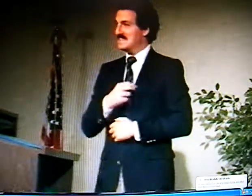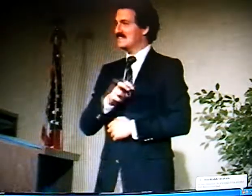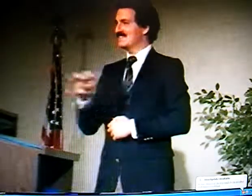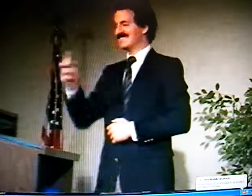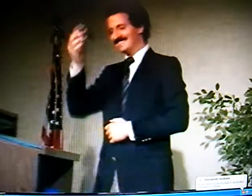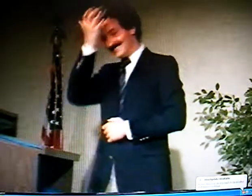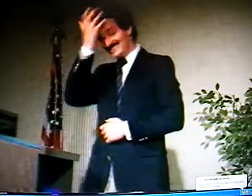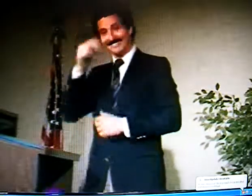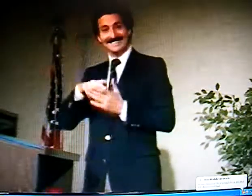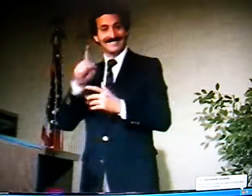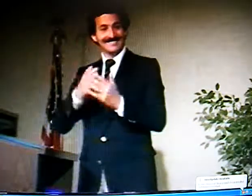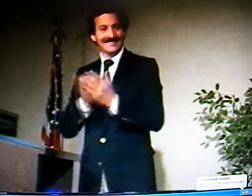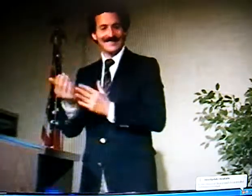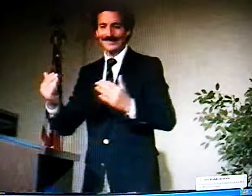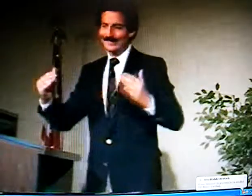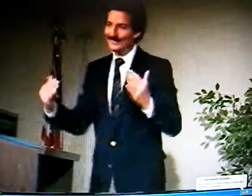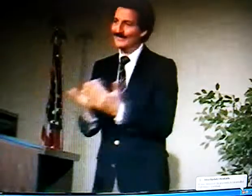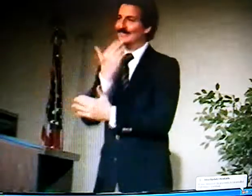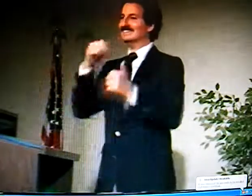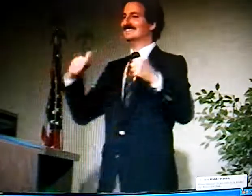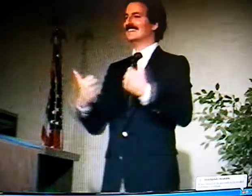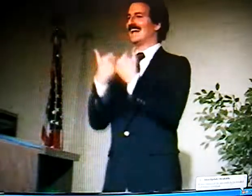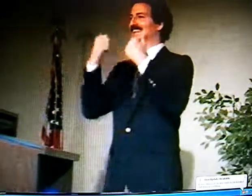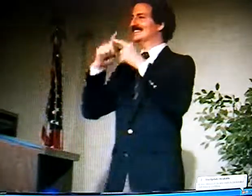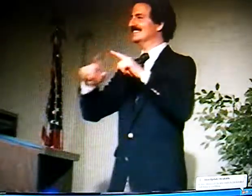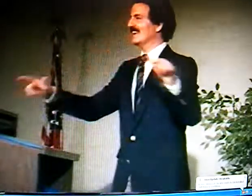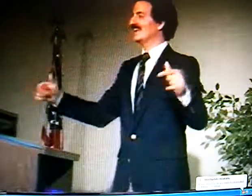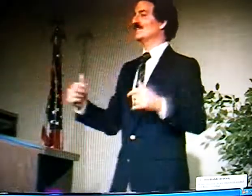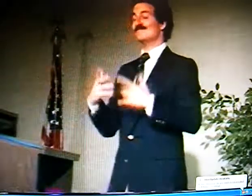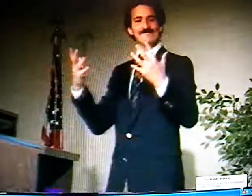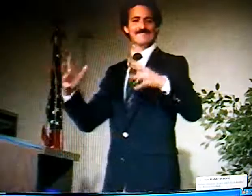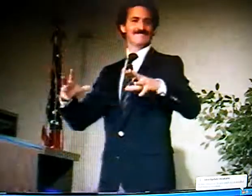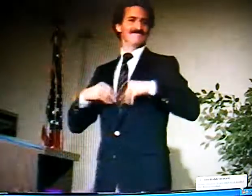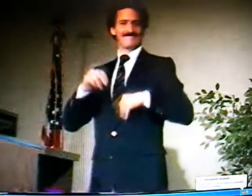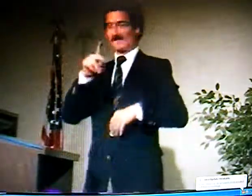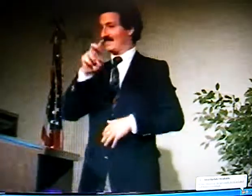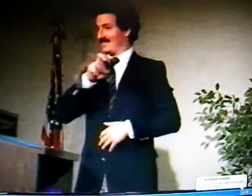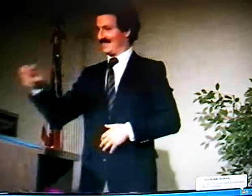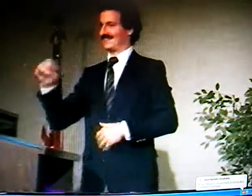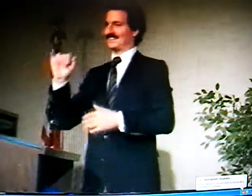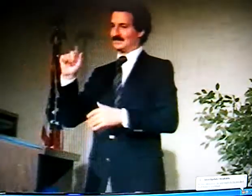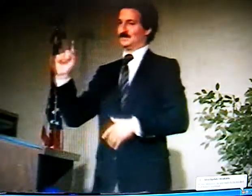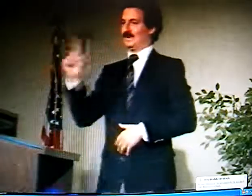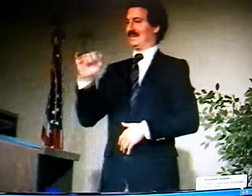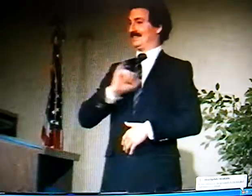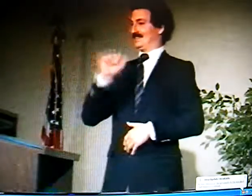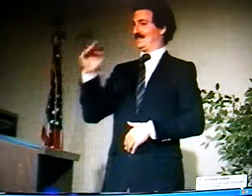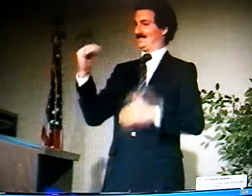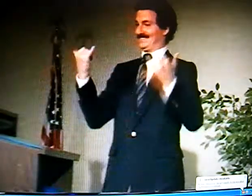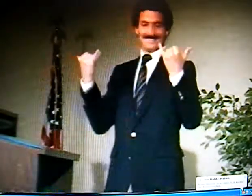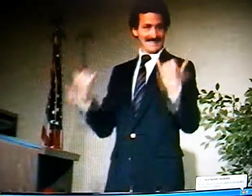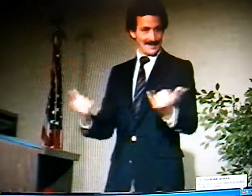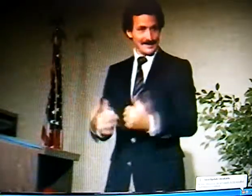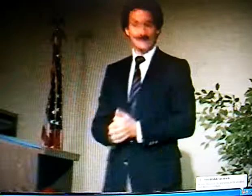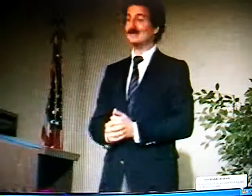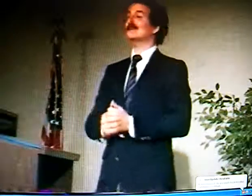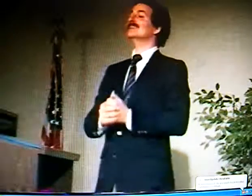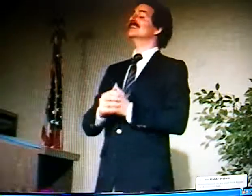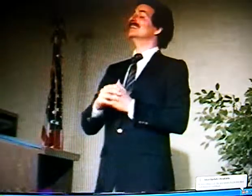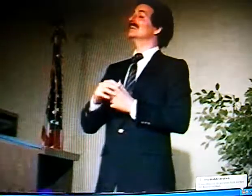And I remember I was trying to figure out the challenge of getting this kind of money.